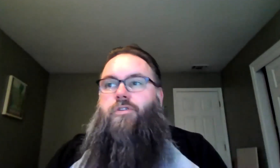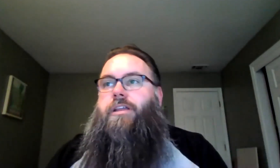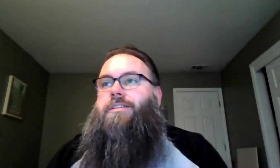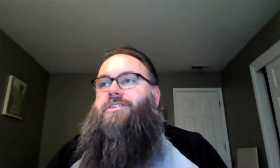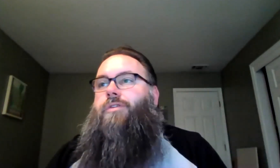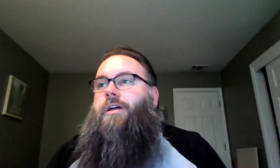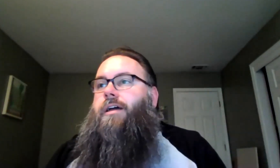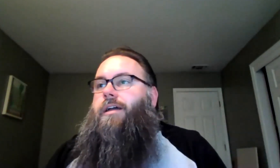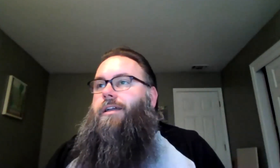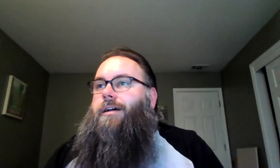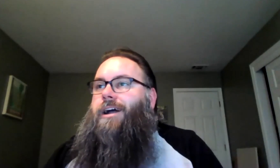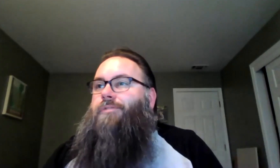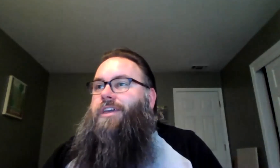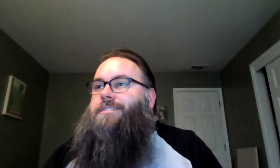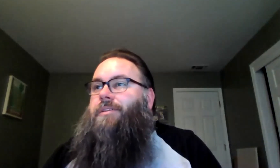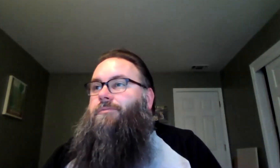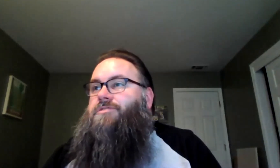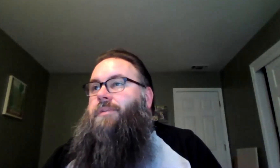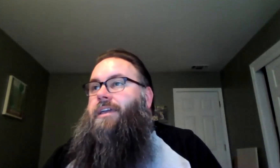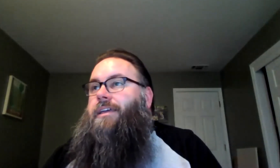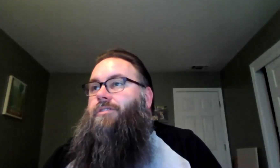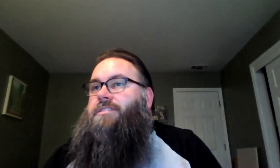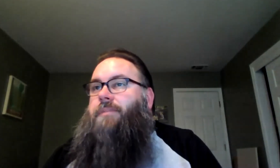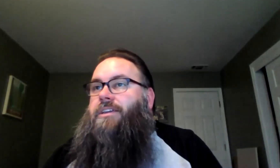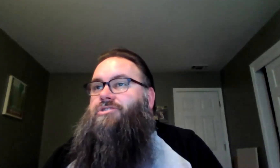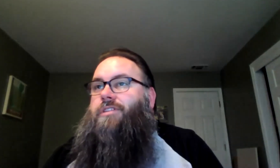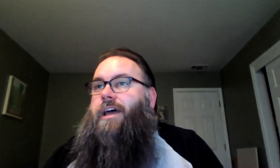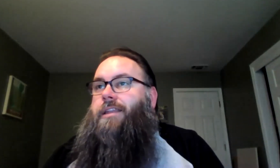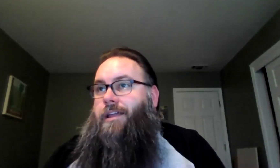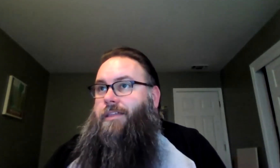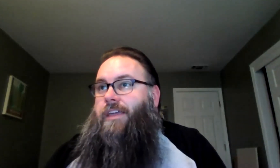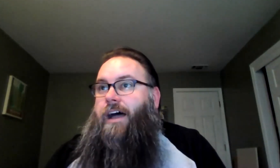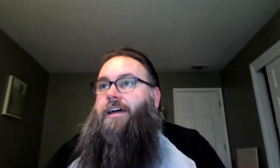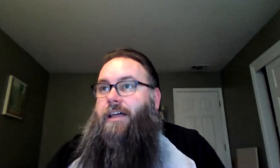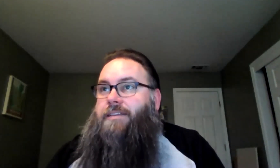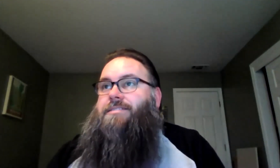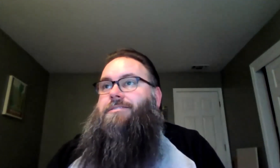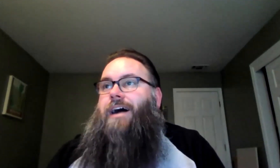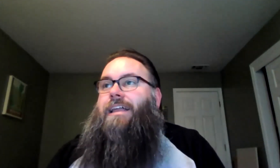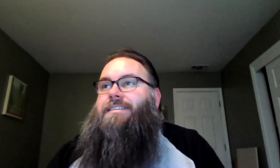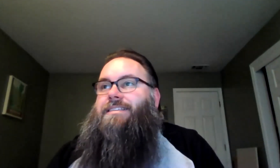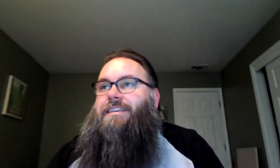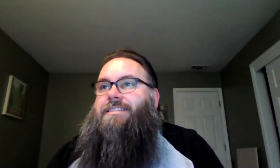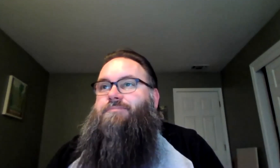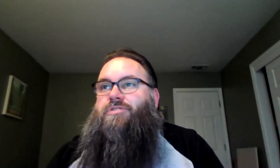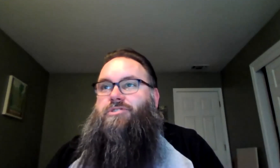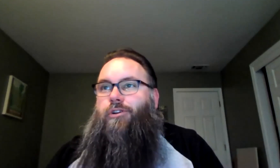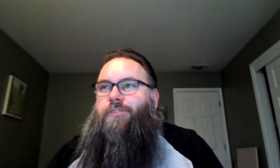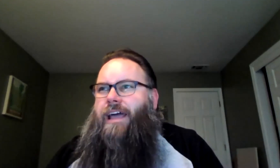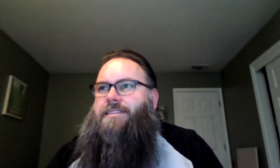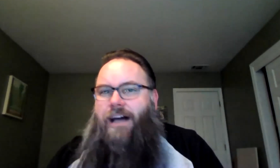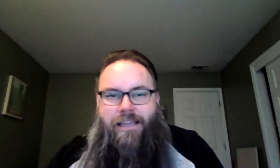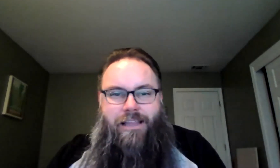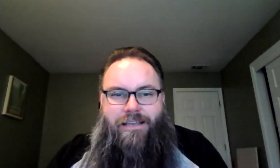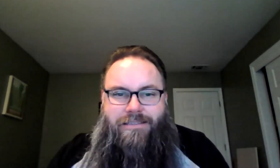out in the community. And so, a couple things. I mean, to me, it looks at making sure that the ILS is in essence